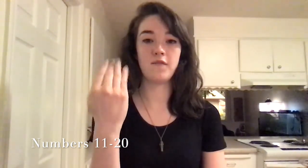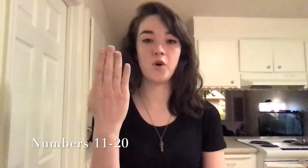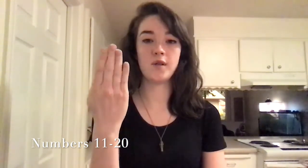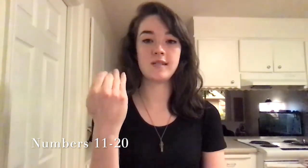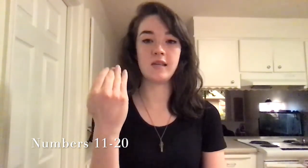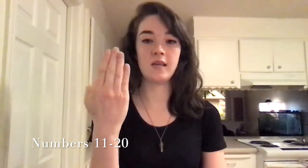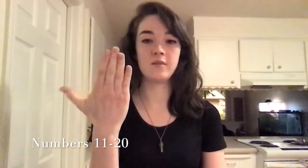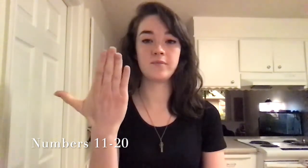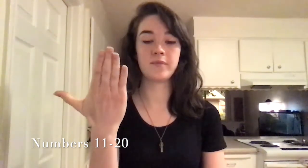14,